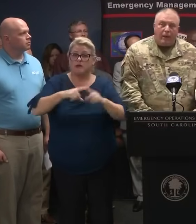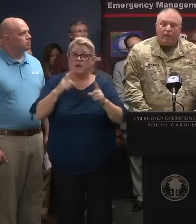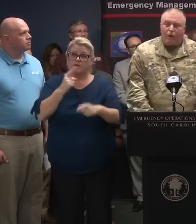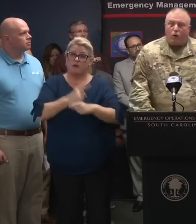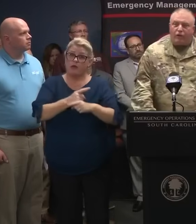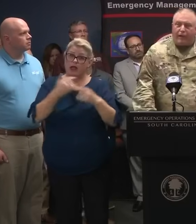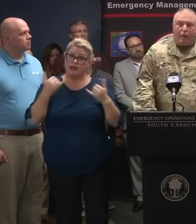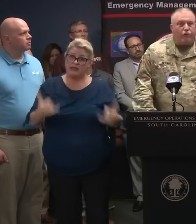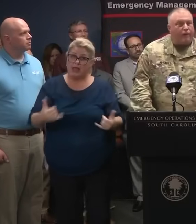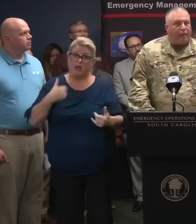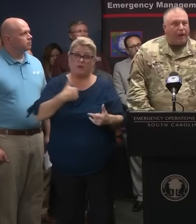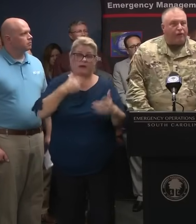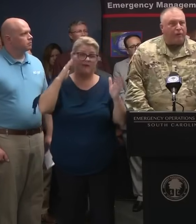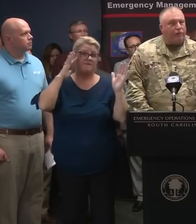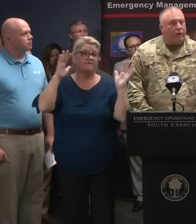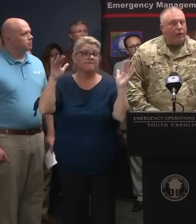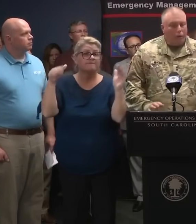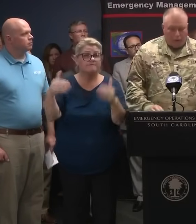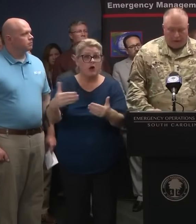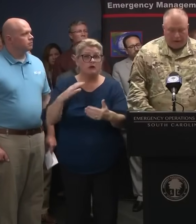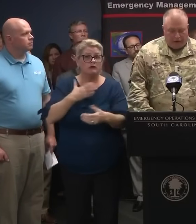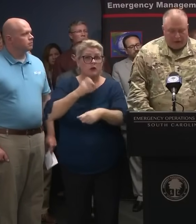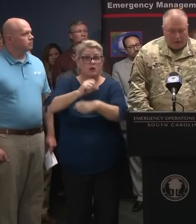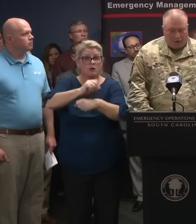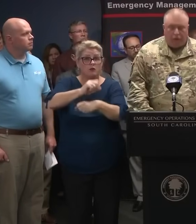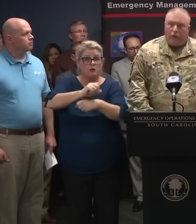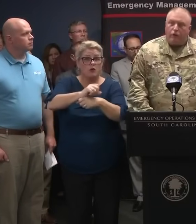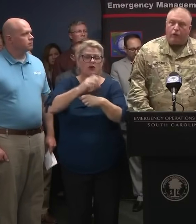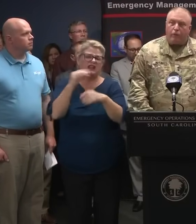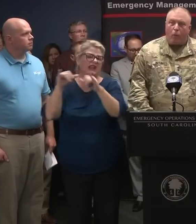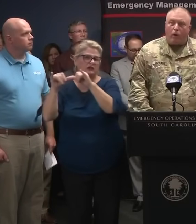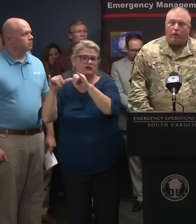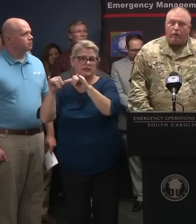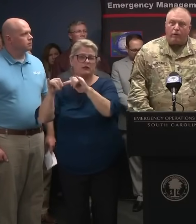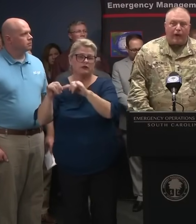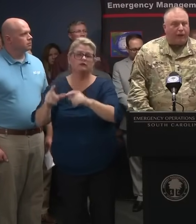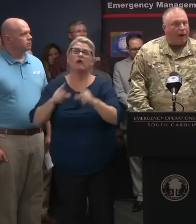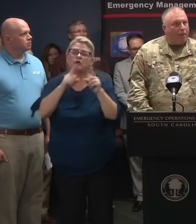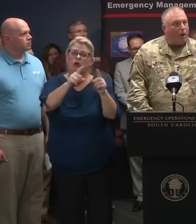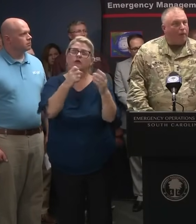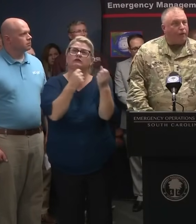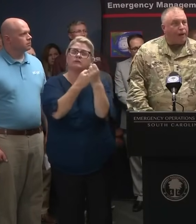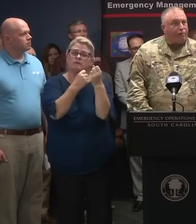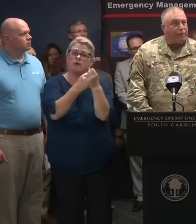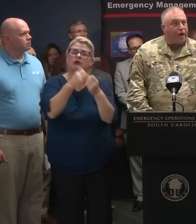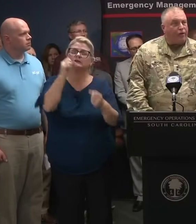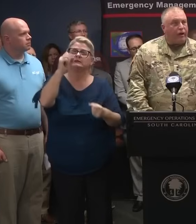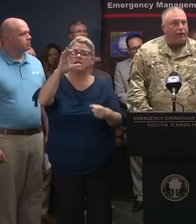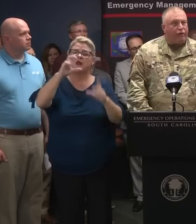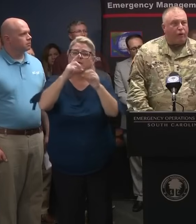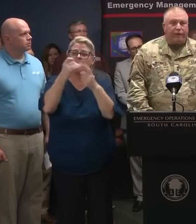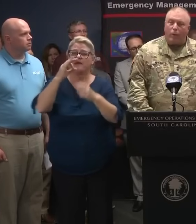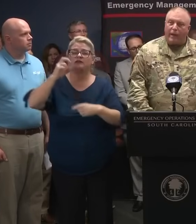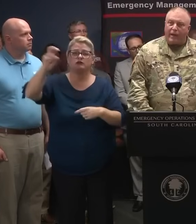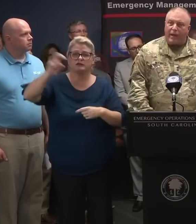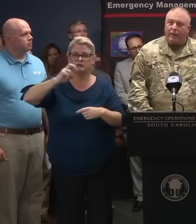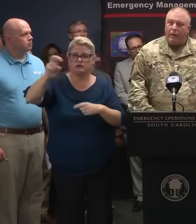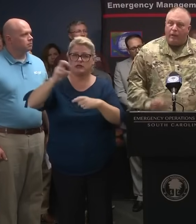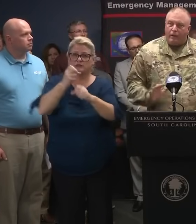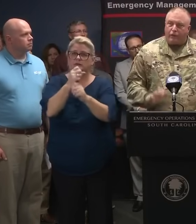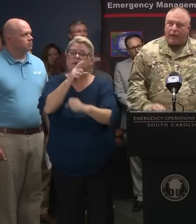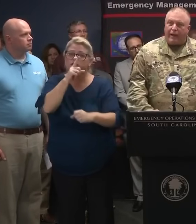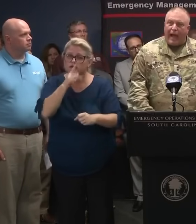been focusing most of our missions with our engineers to support South Carolina Department of Transportation and ensuring that we can